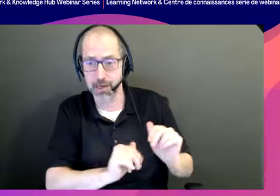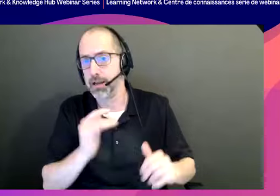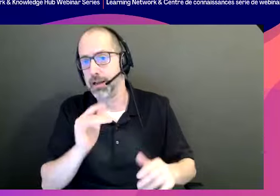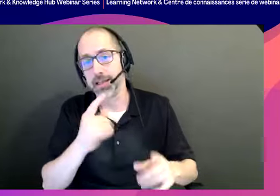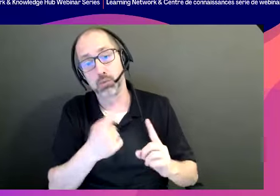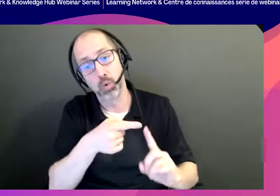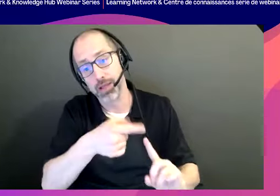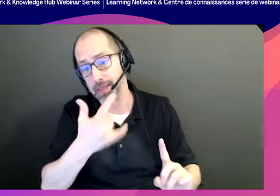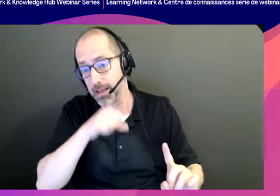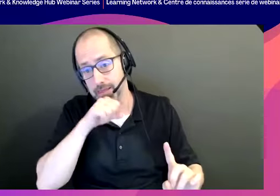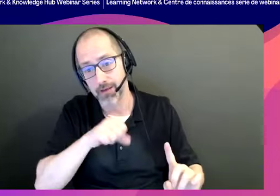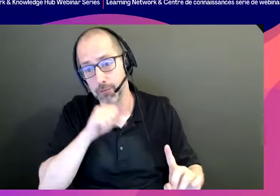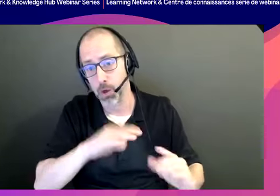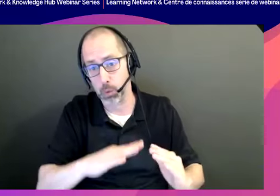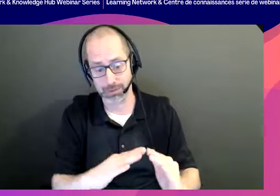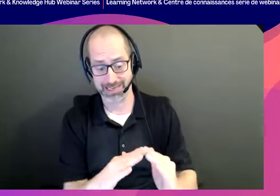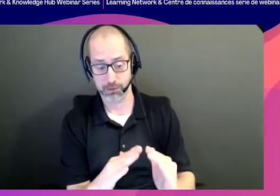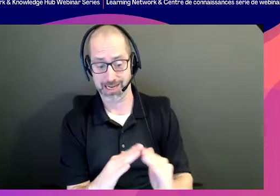side.